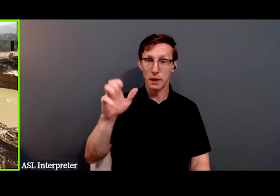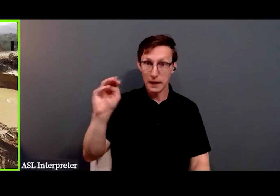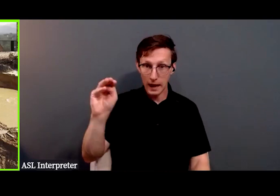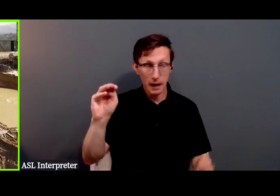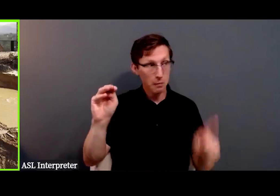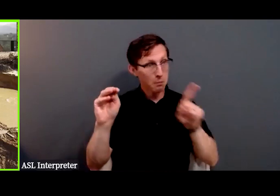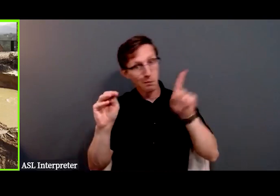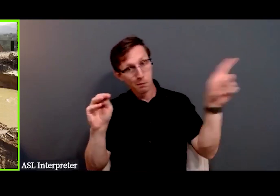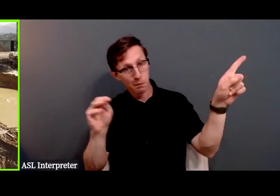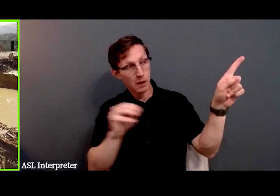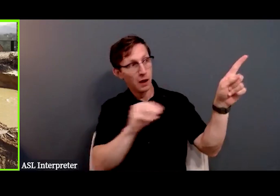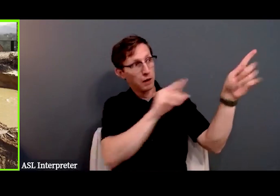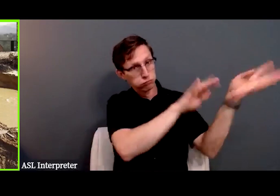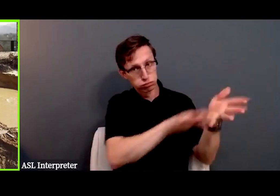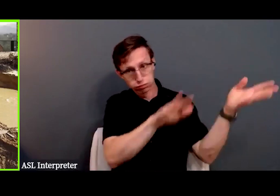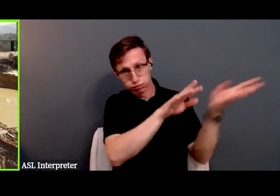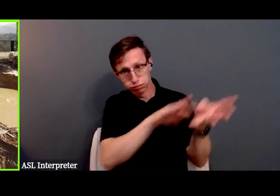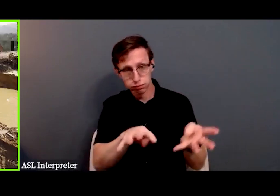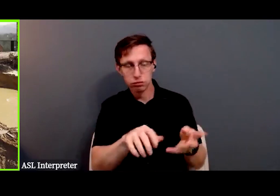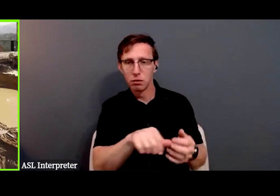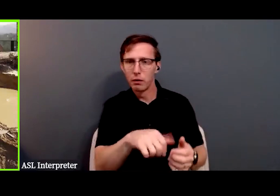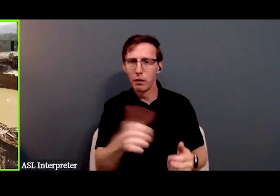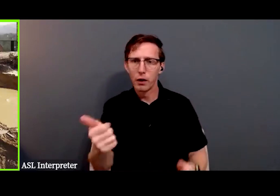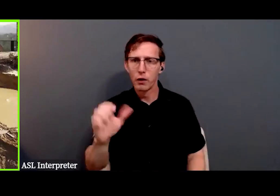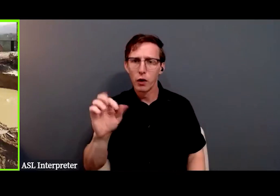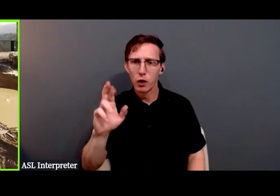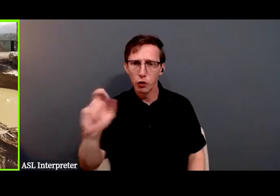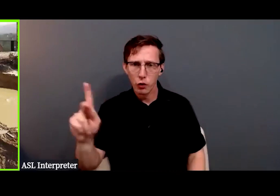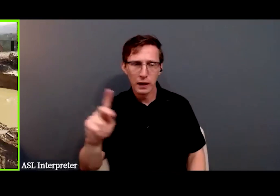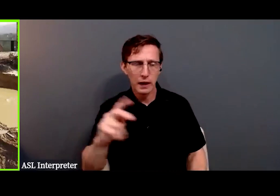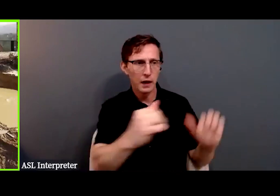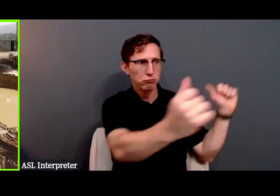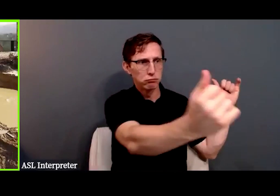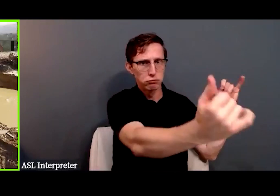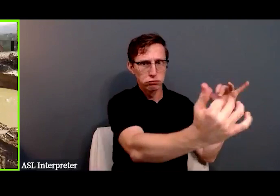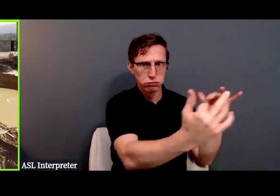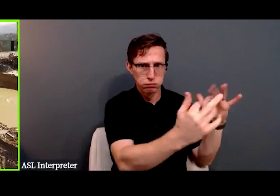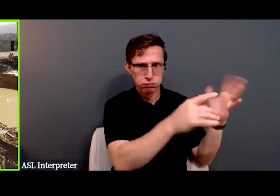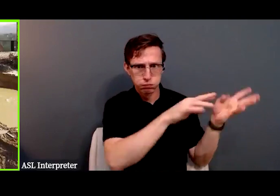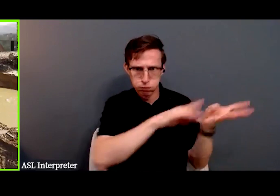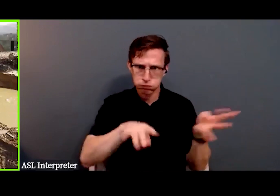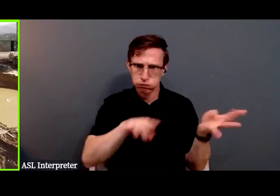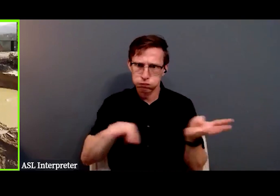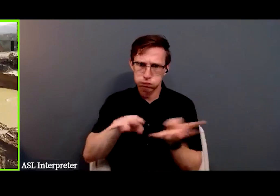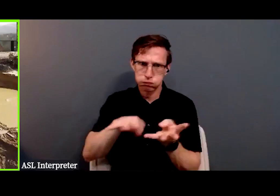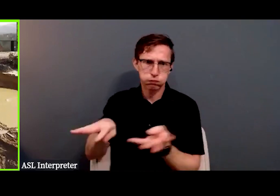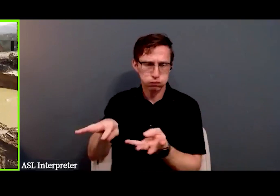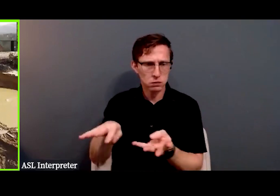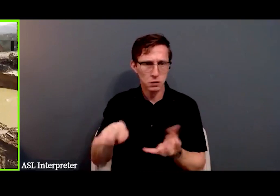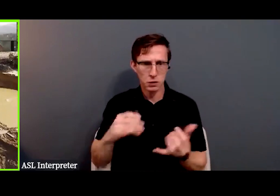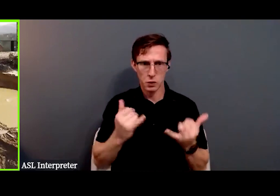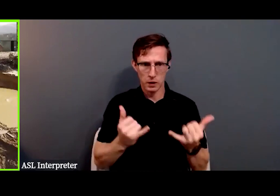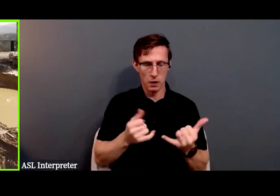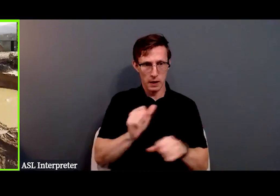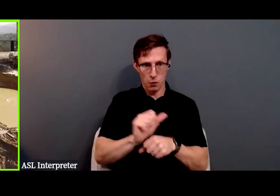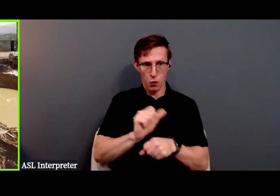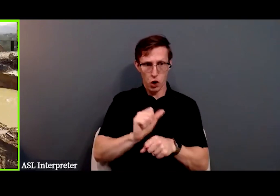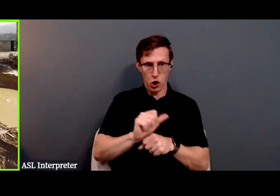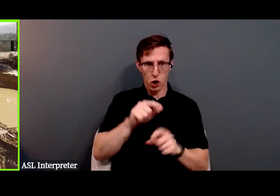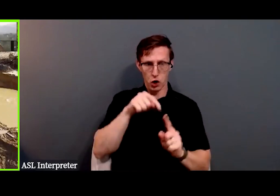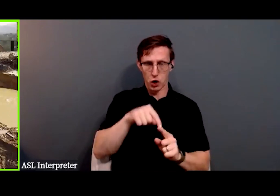tributaries. So what has to happen is when they complete this work, where you see the workers at now, they will have to go